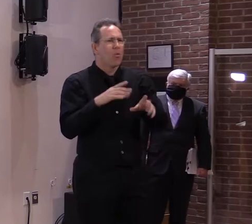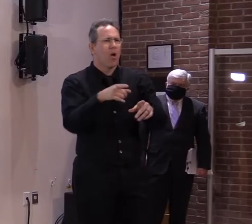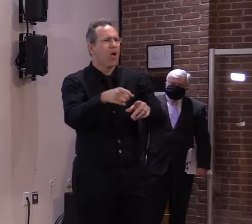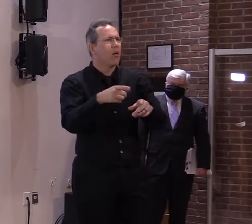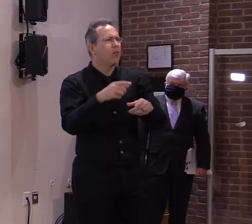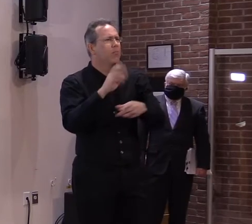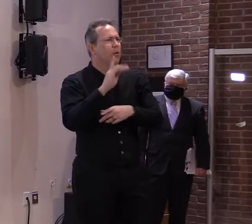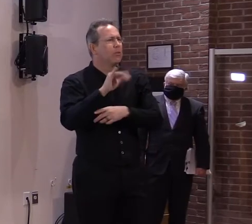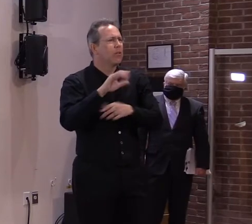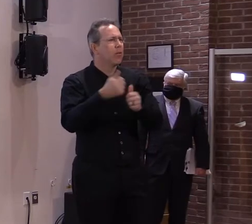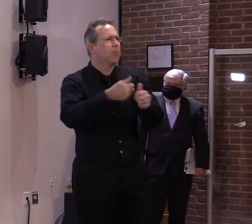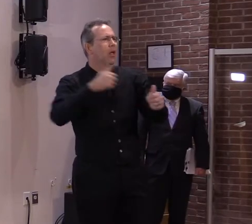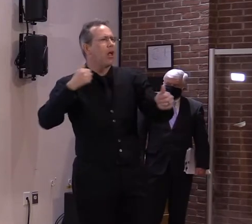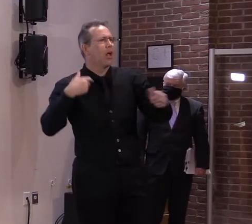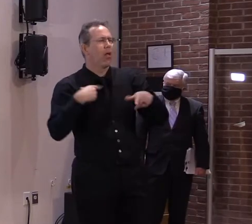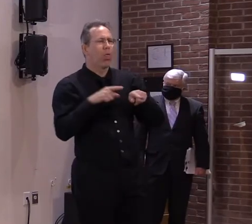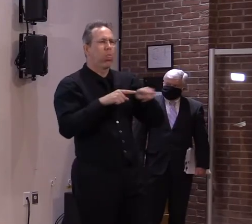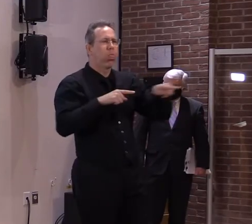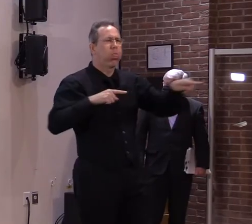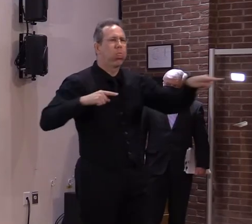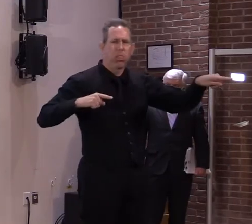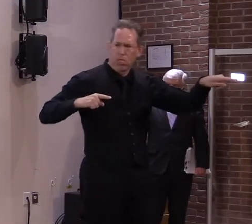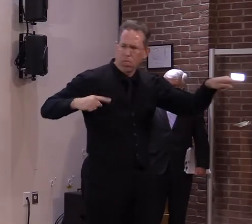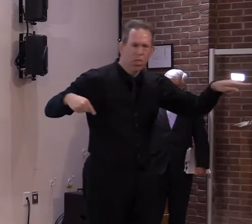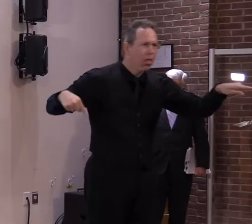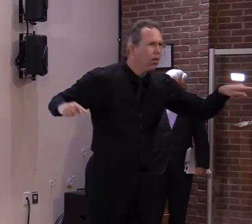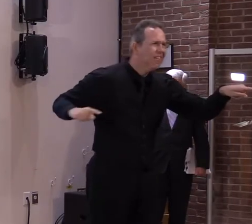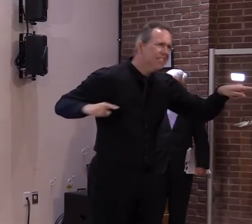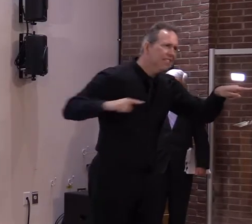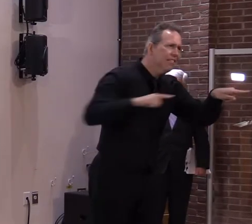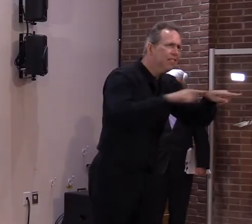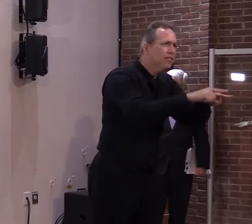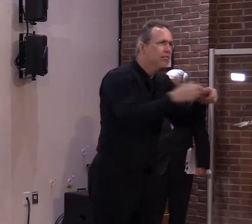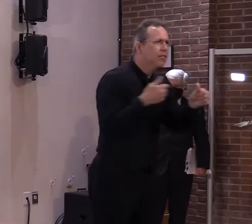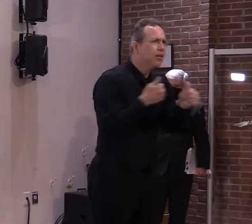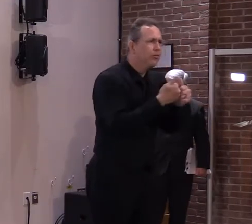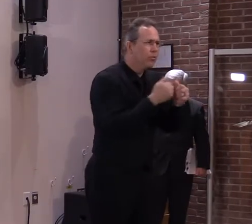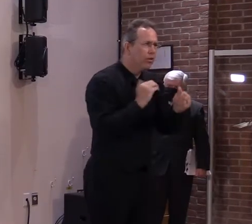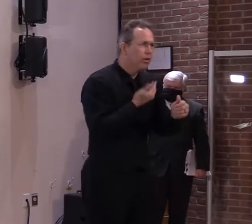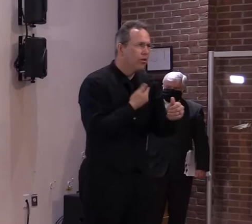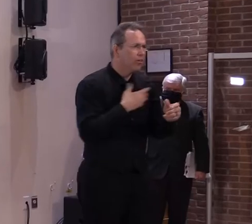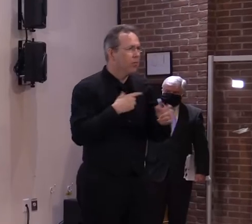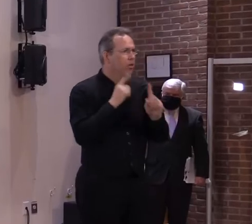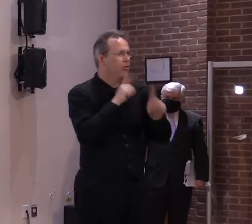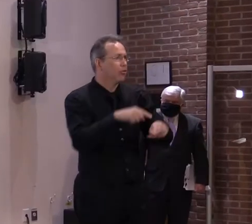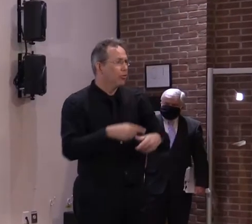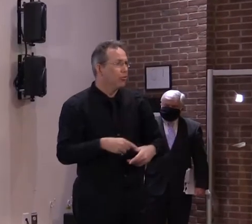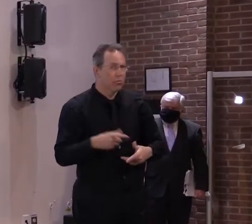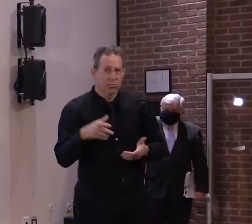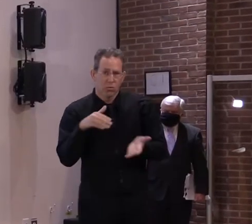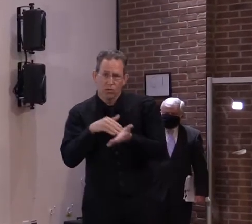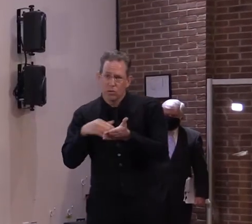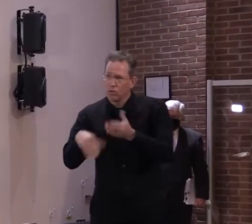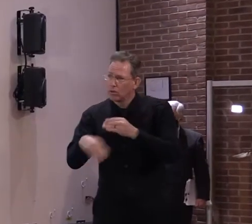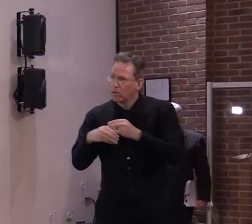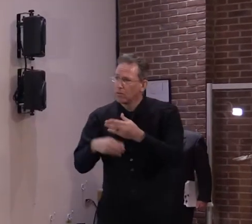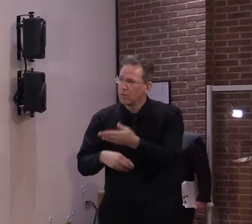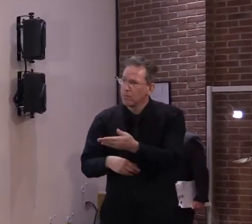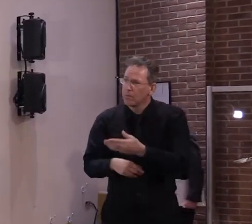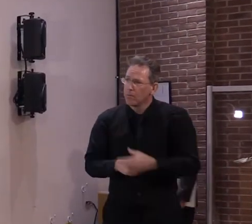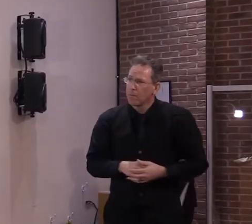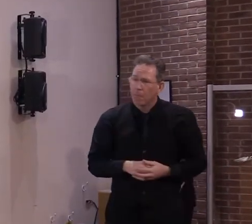up. That's basically all I have. Dr. Levine will fill in the rest. Thank you, Governor.